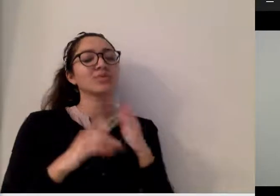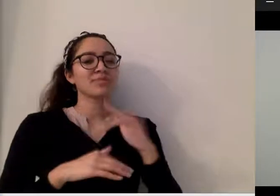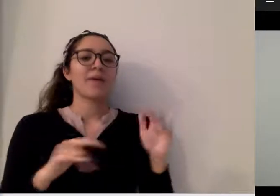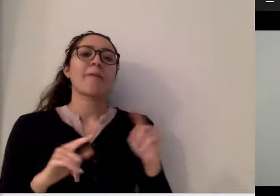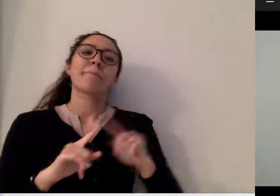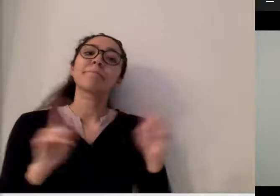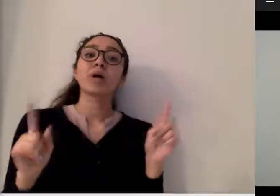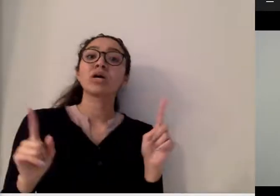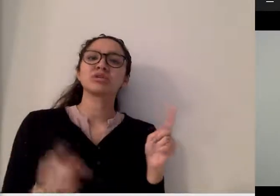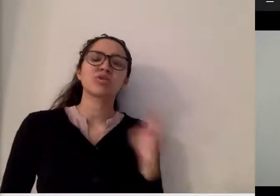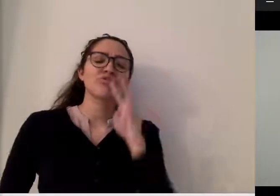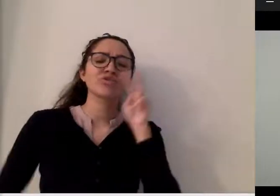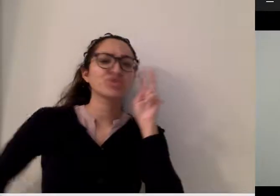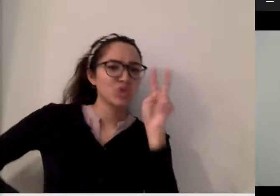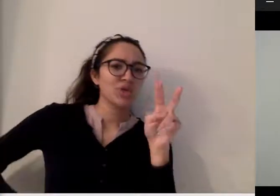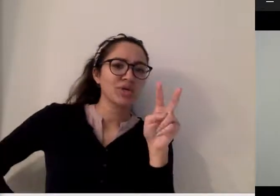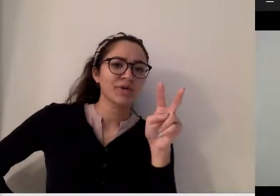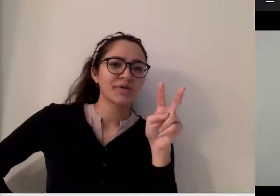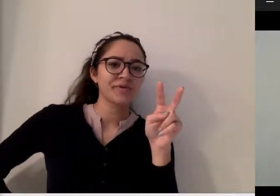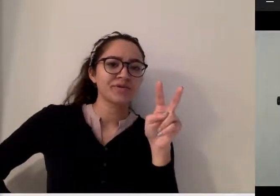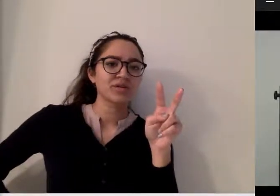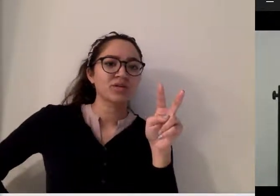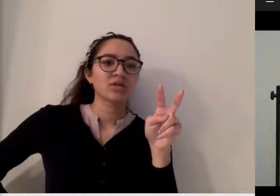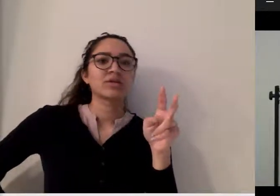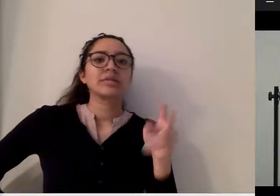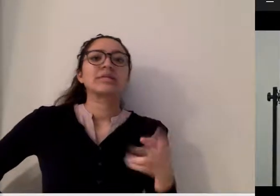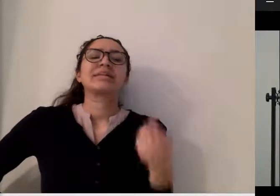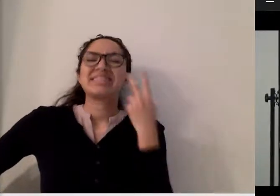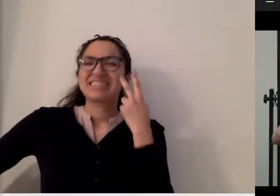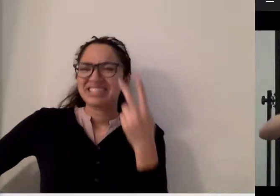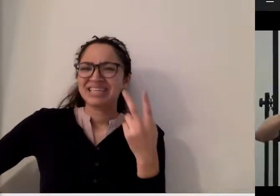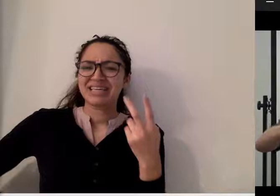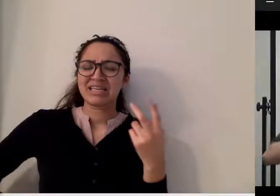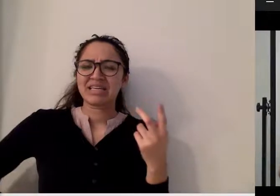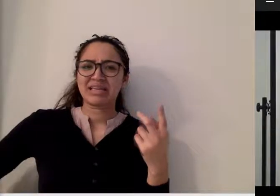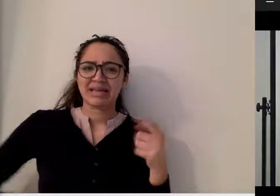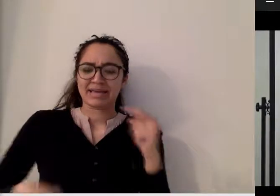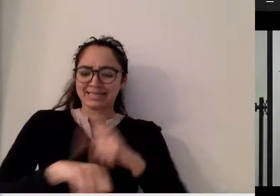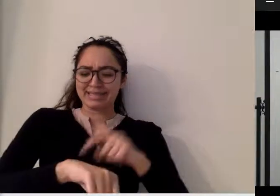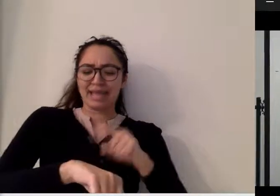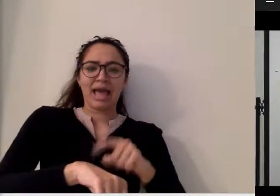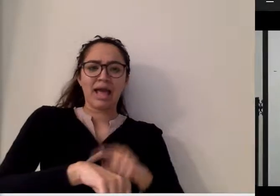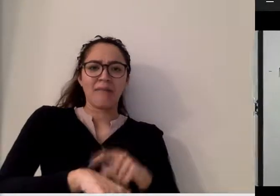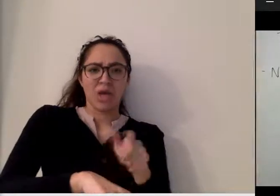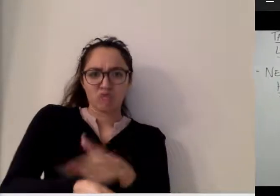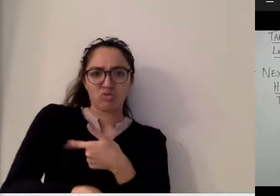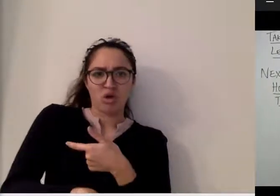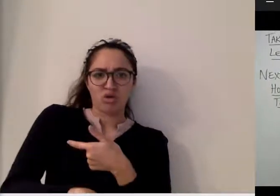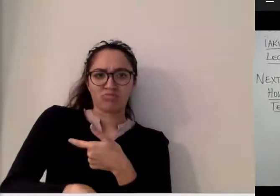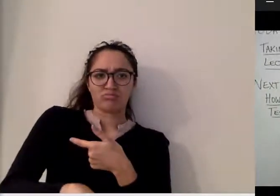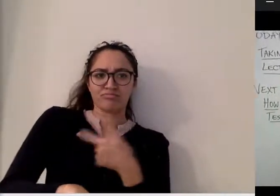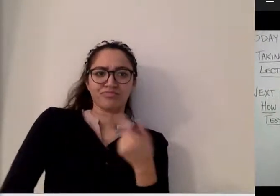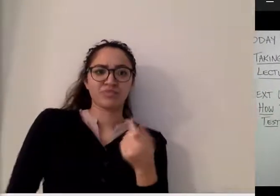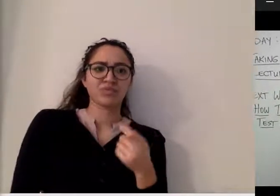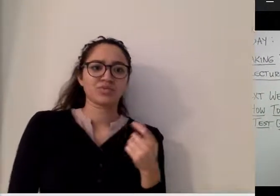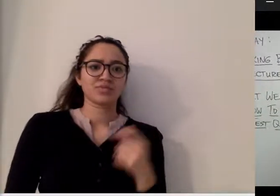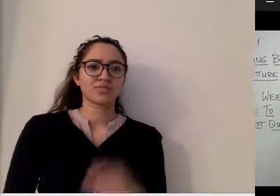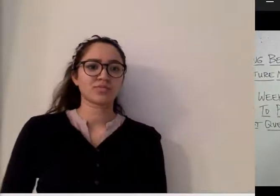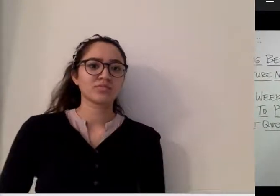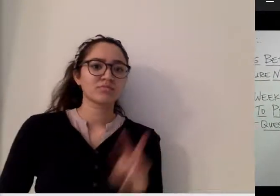you don't have to time it on your watch or anything, but look how long it takes me, even if I write fast, to write that word.